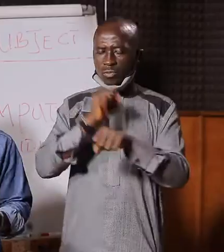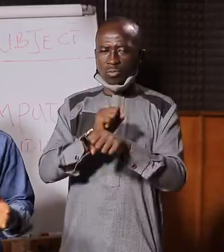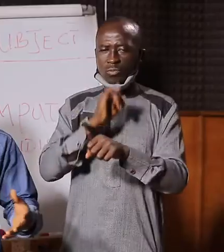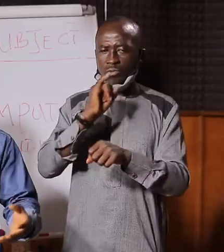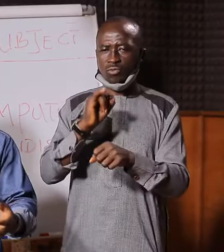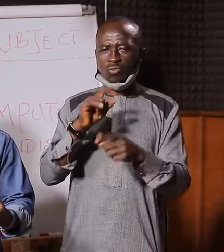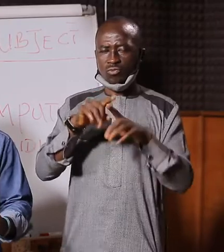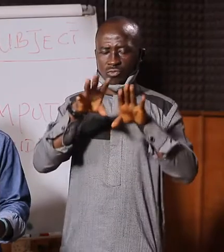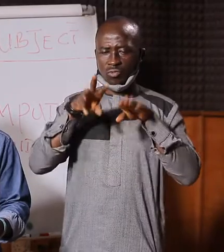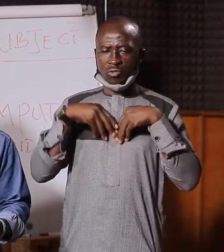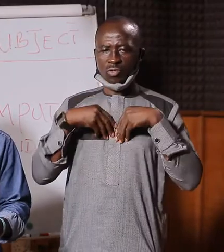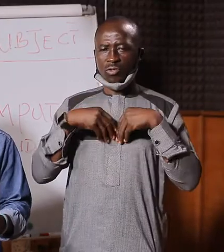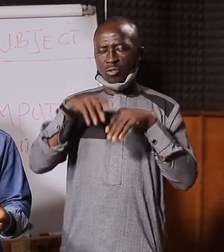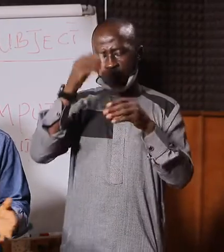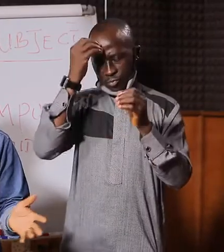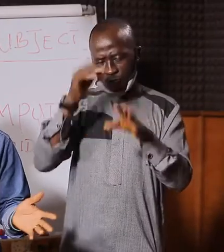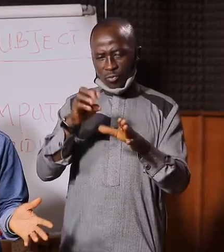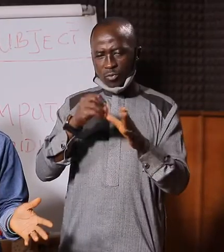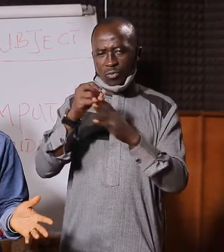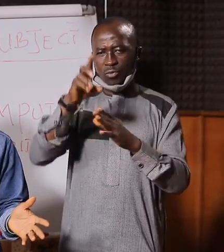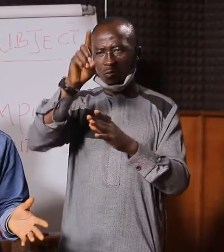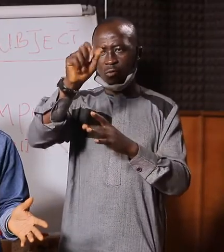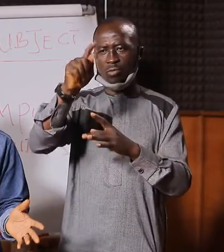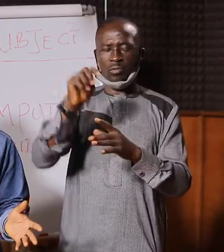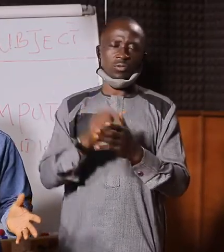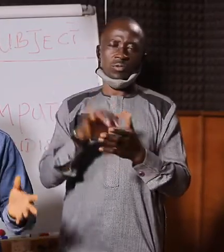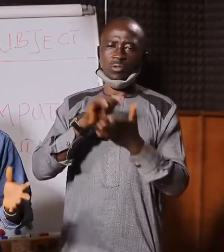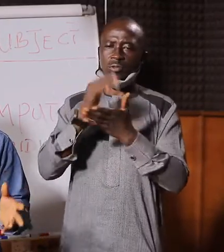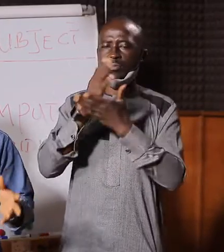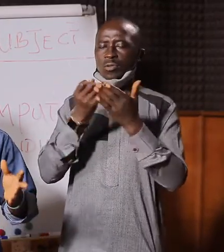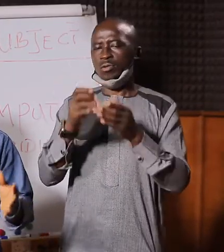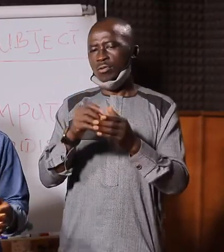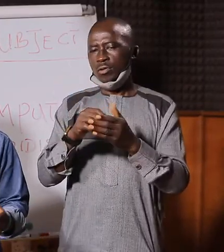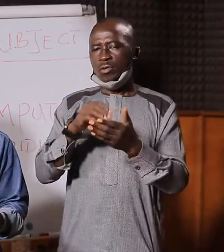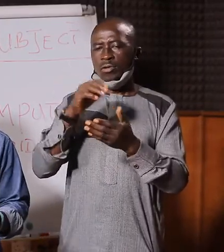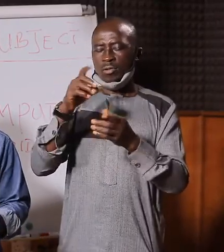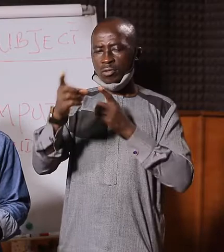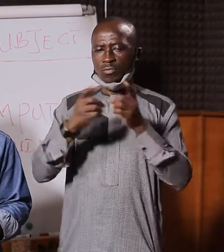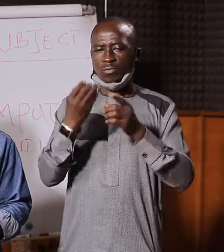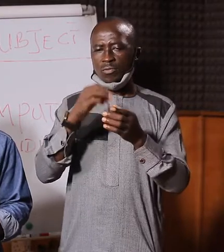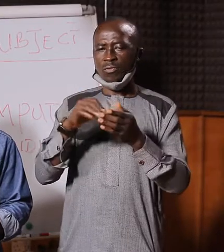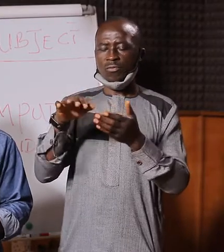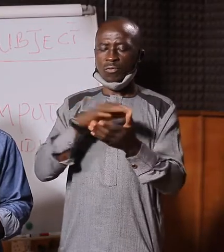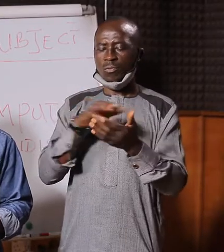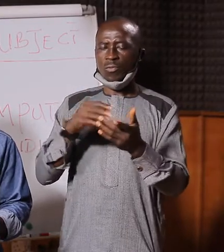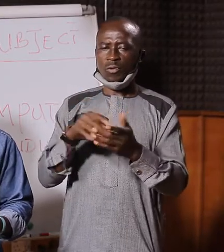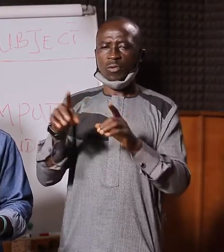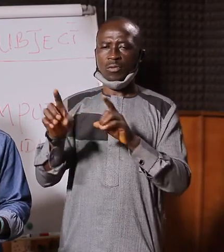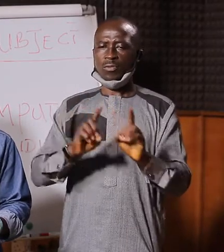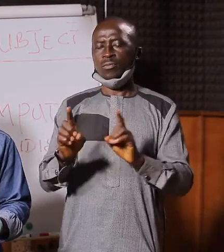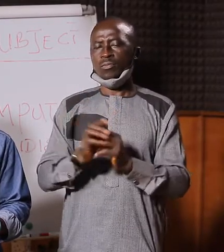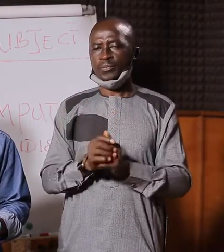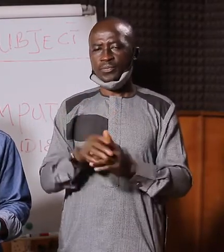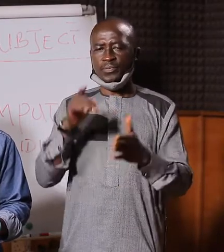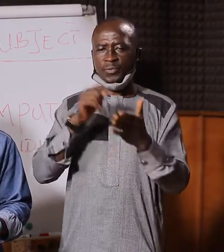is accepting data, which is part of the definition of what a computer system does. So